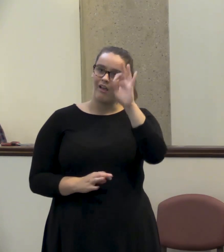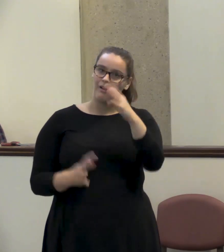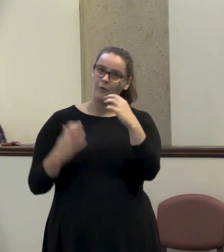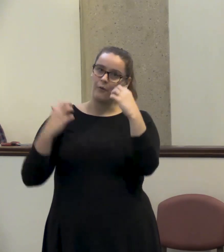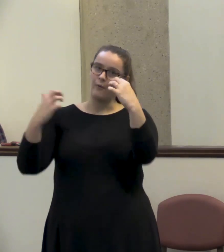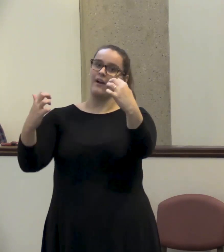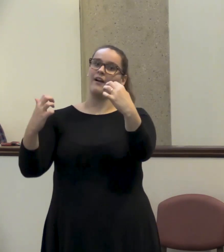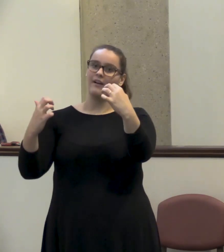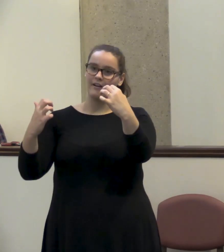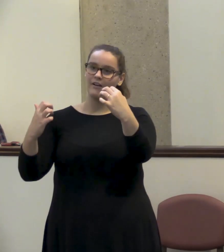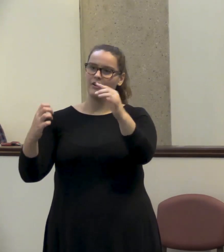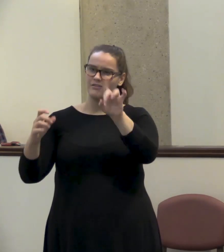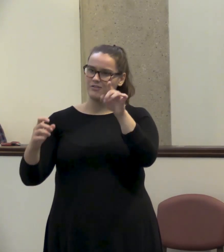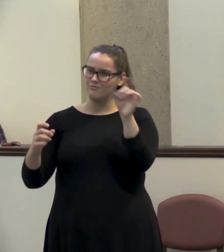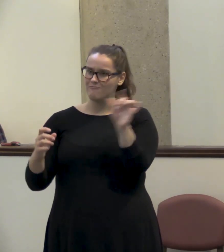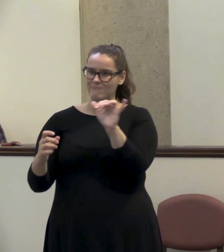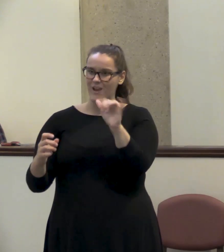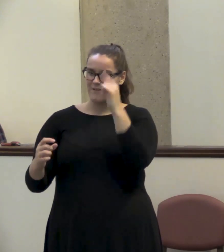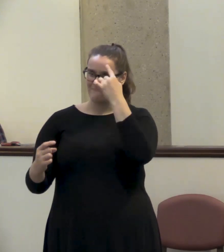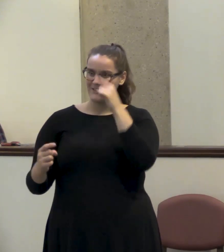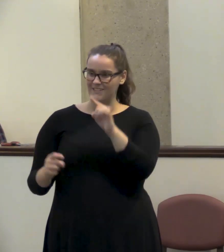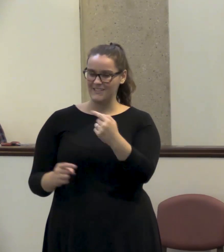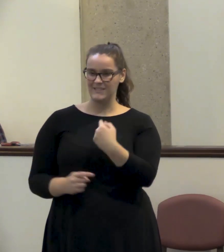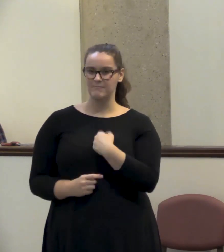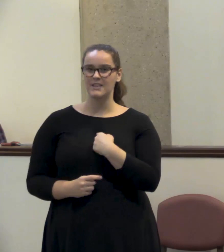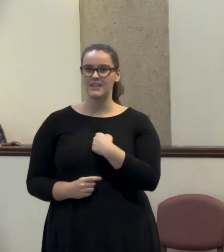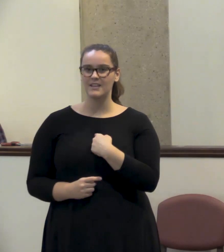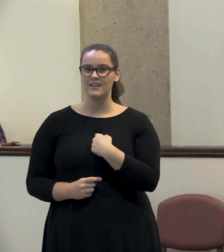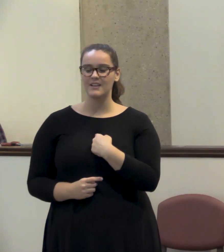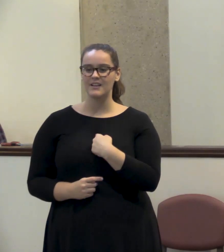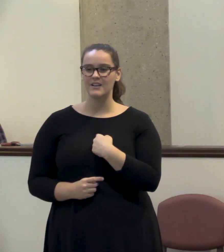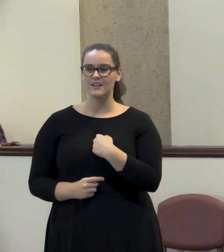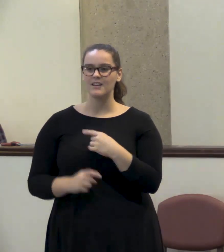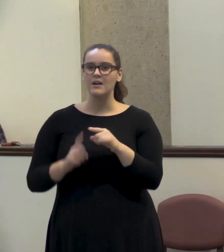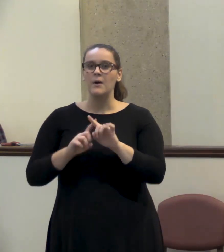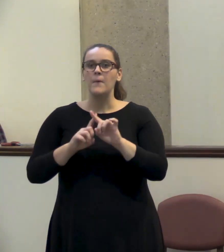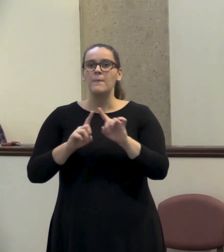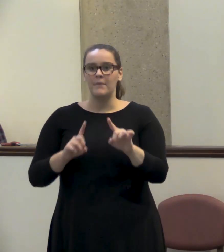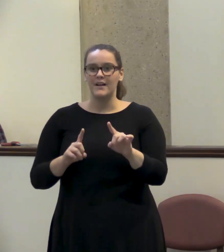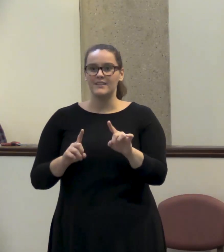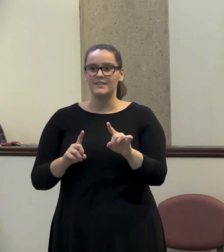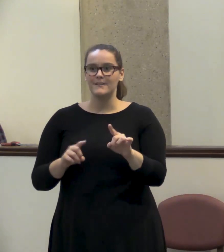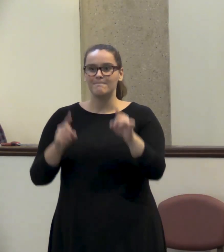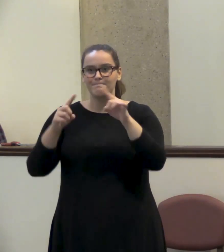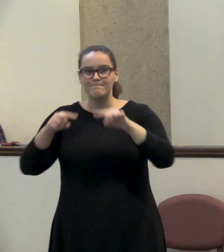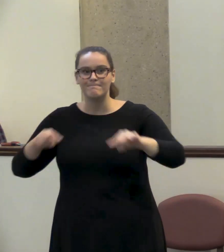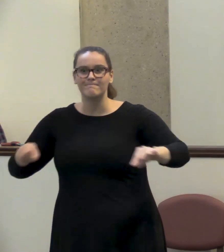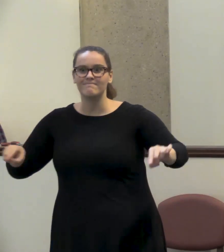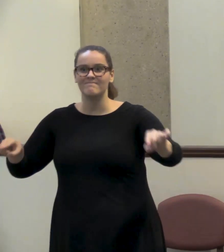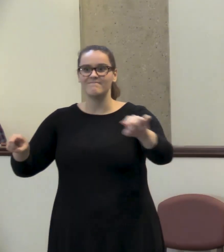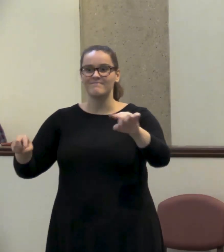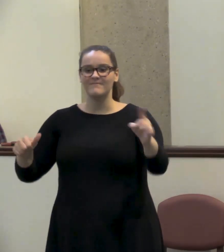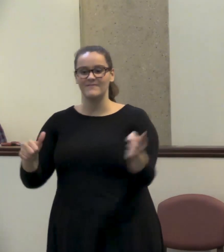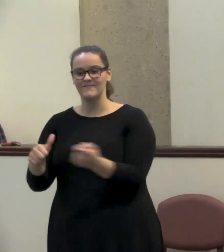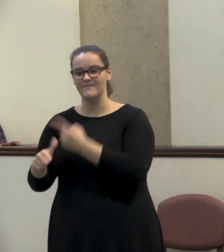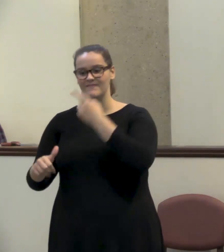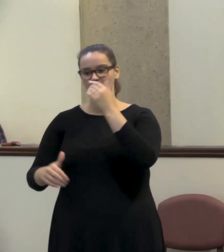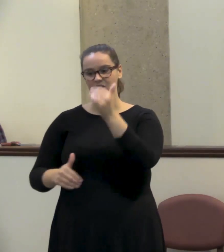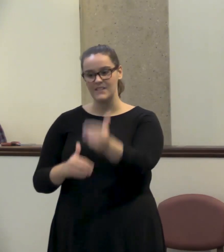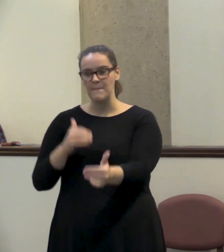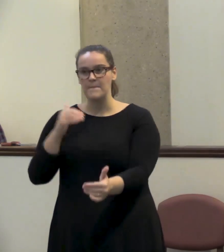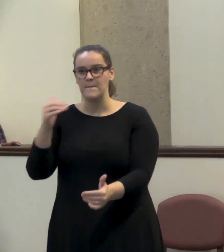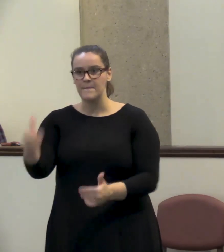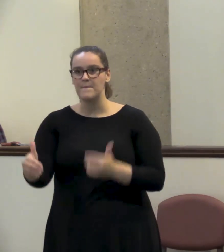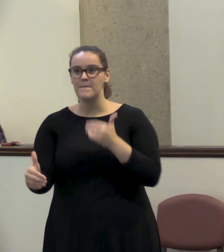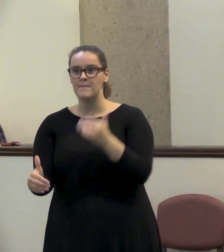but at the same time, it is the choir that needs to take the first step and grow this